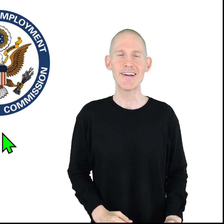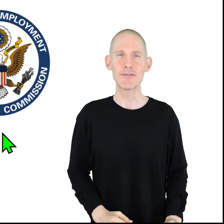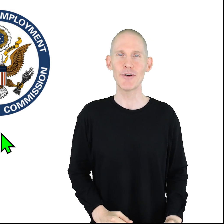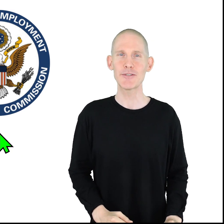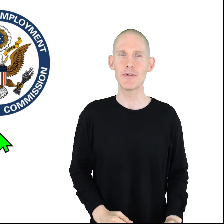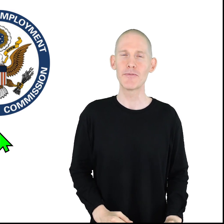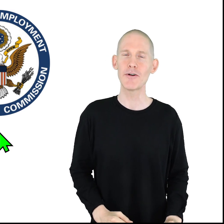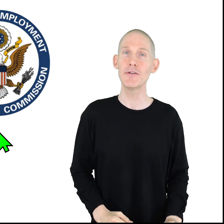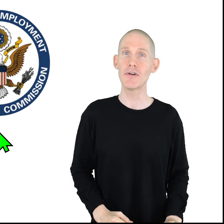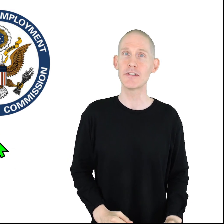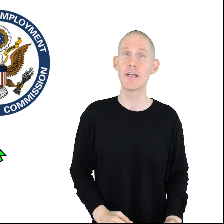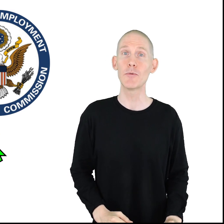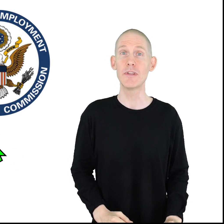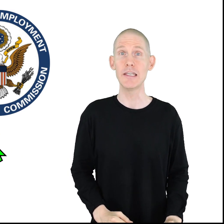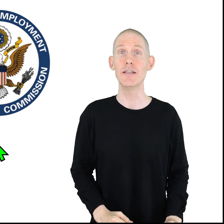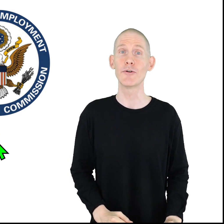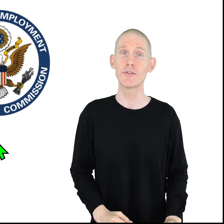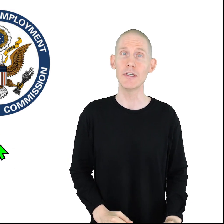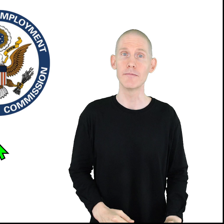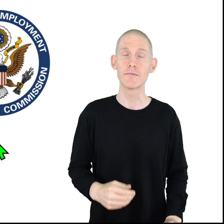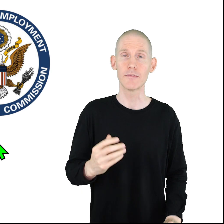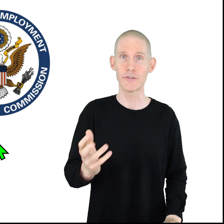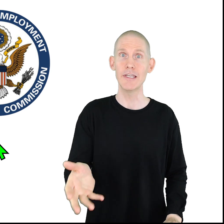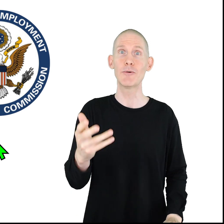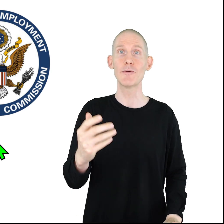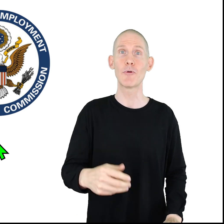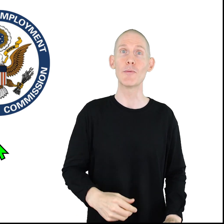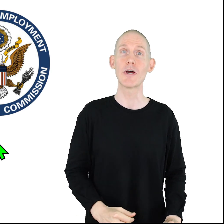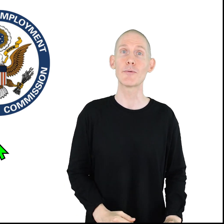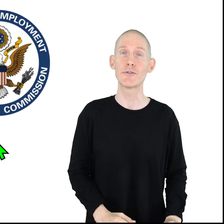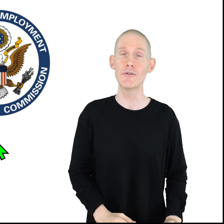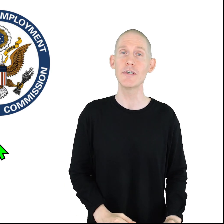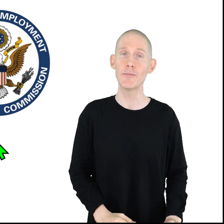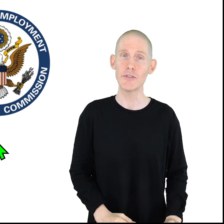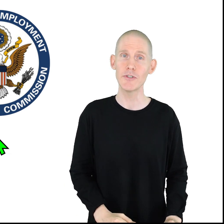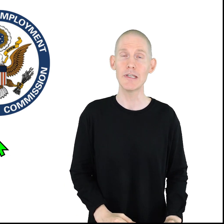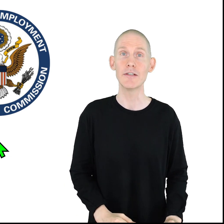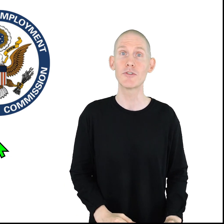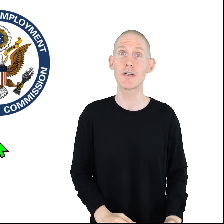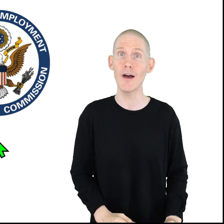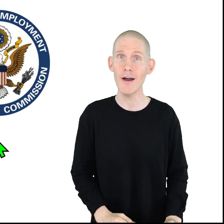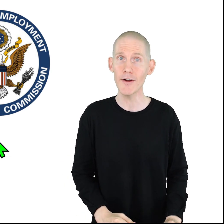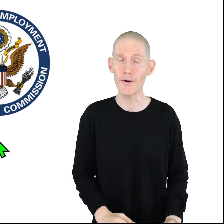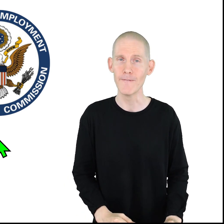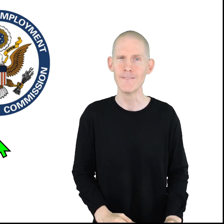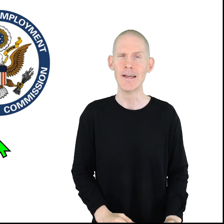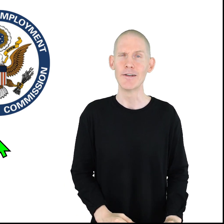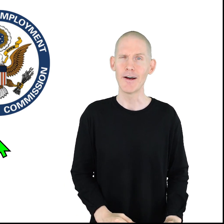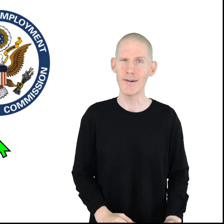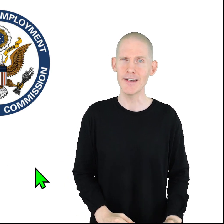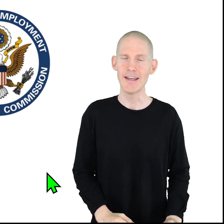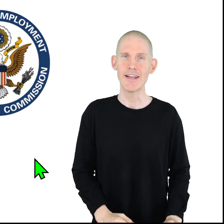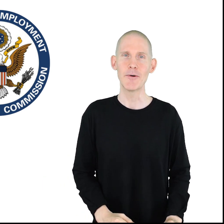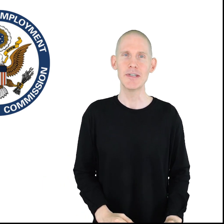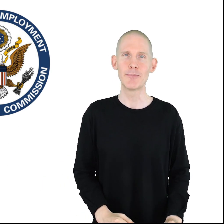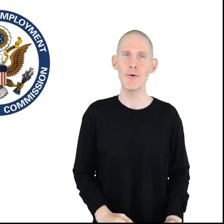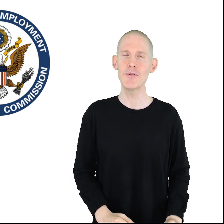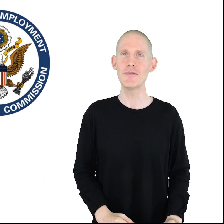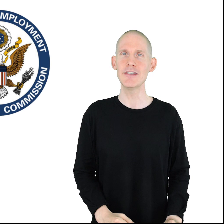I was also a federal investigator with the EEOC. It's the Equal Employment Opportunity Commission in Chicago. All right. Now, in both of these